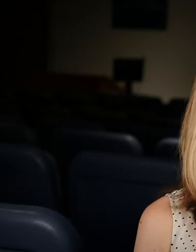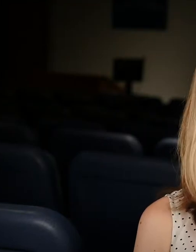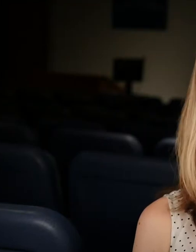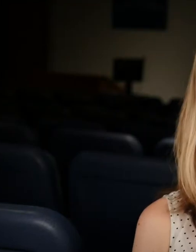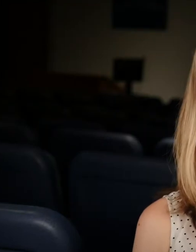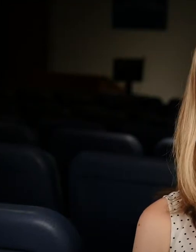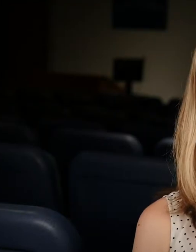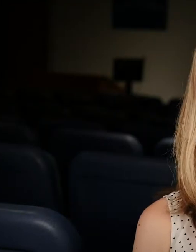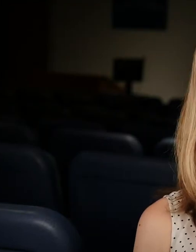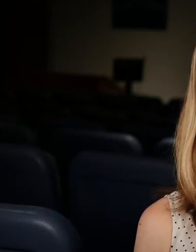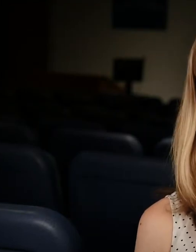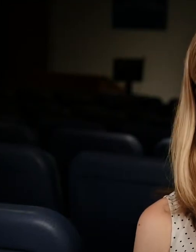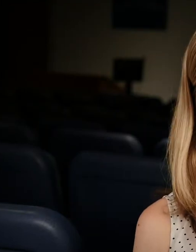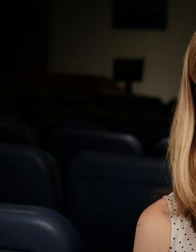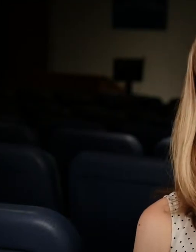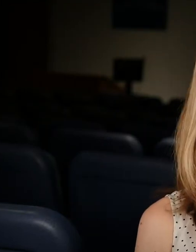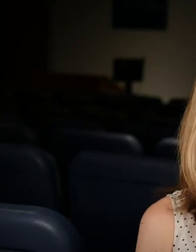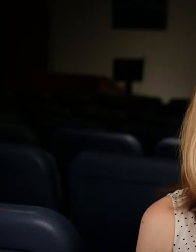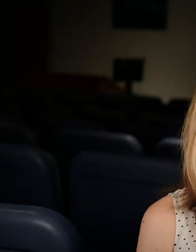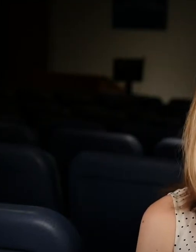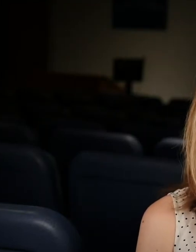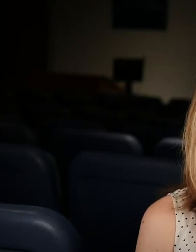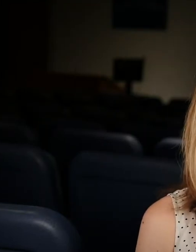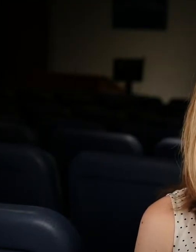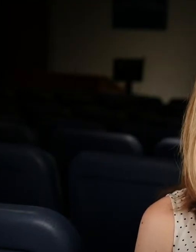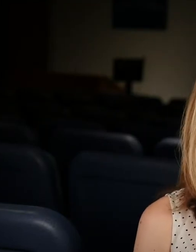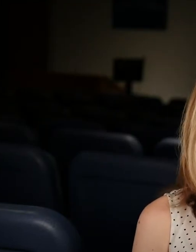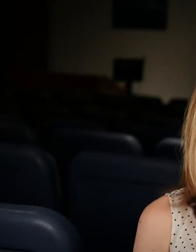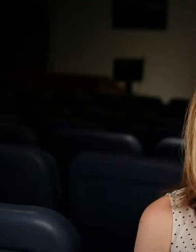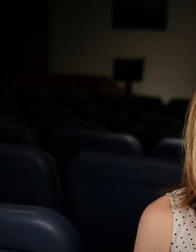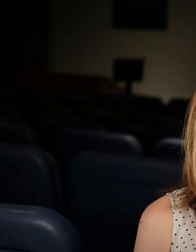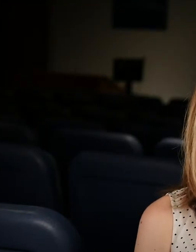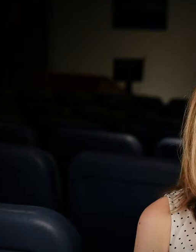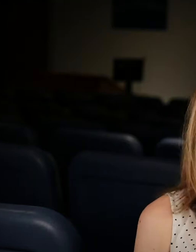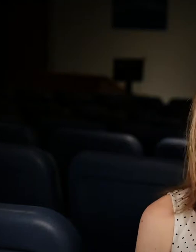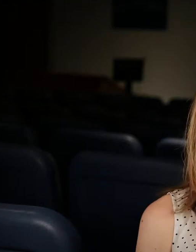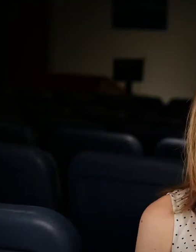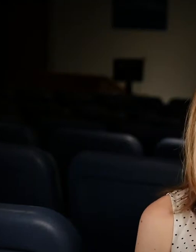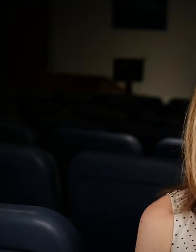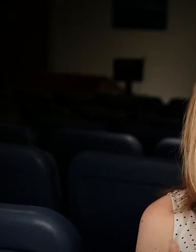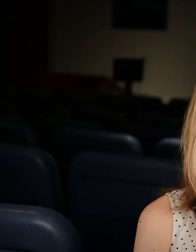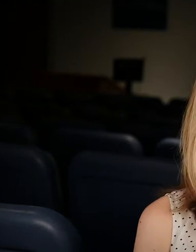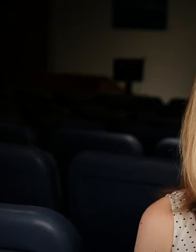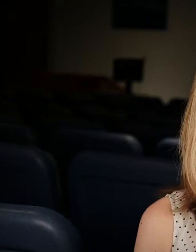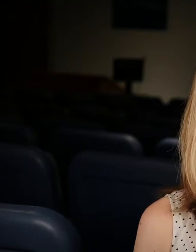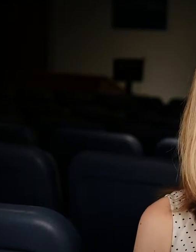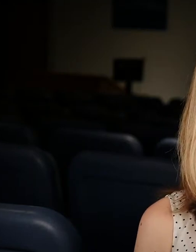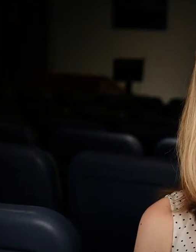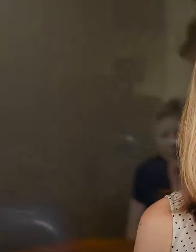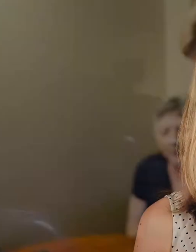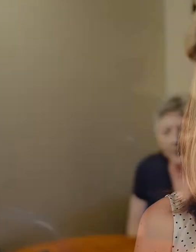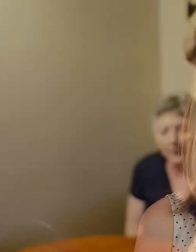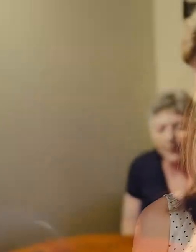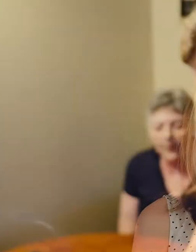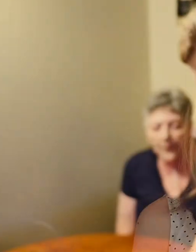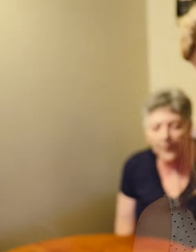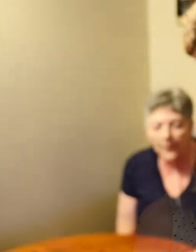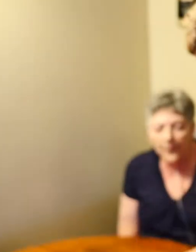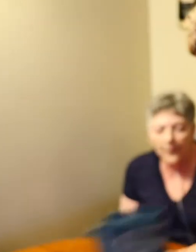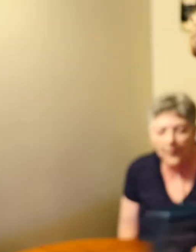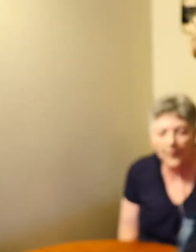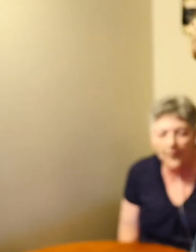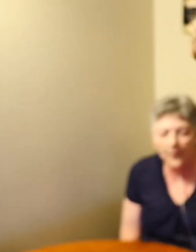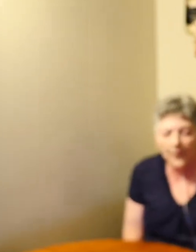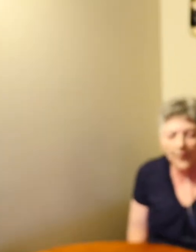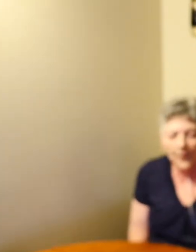have a primary care provider, a family physician, or a nurse practitioner. So part of my role here in Halifax has been to take on